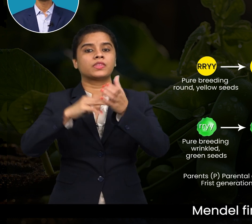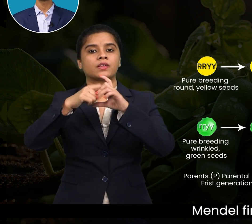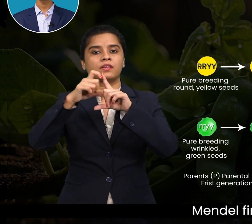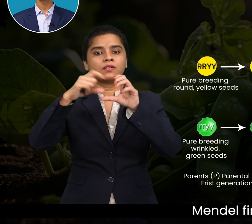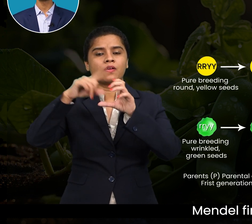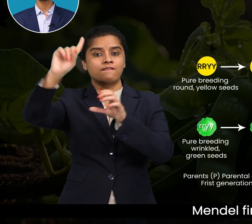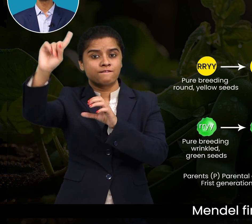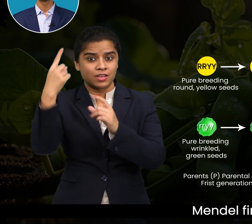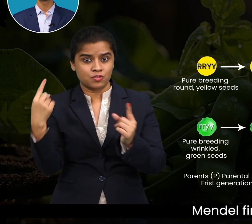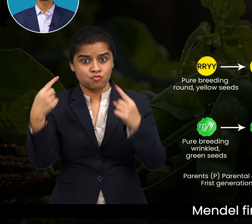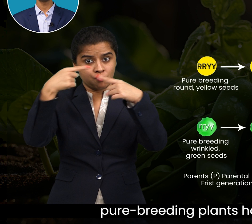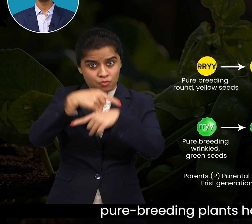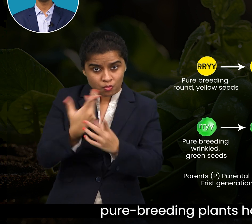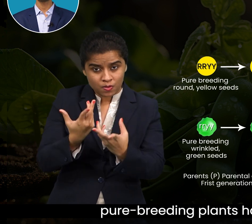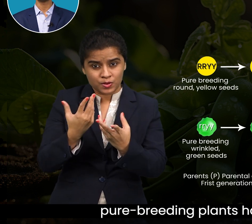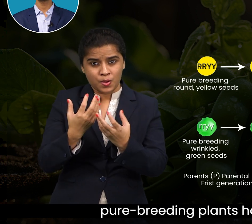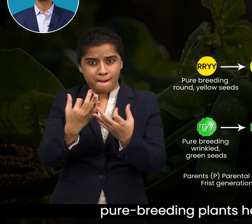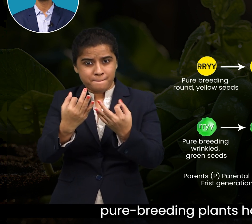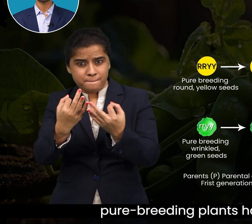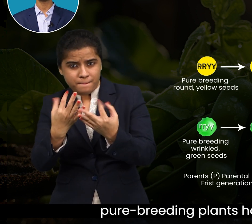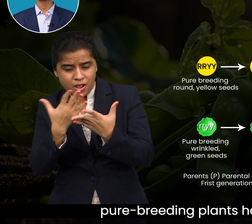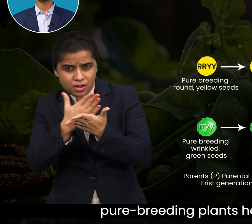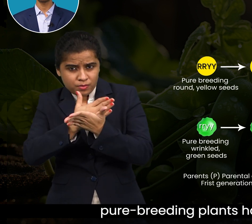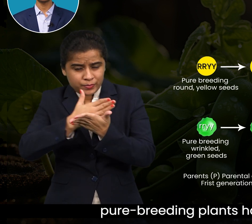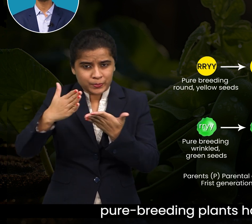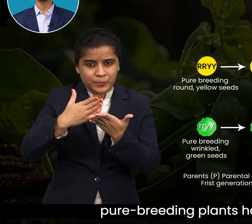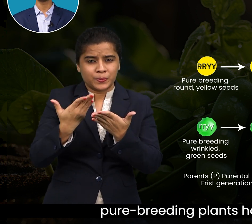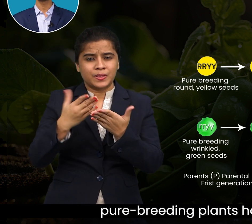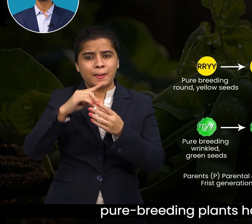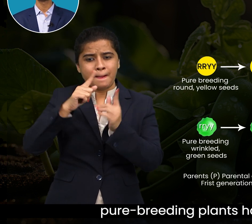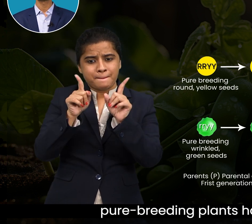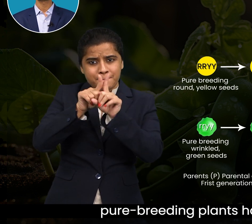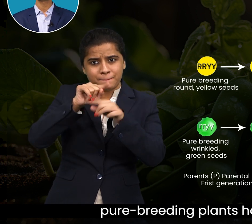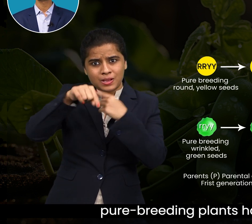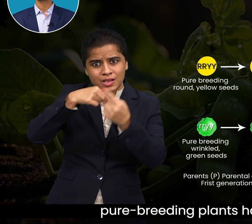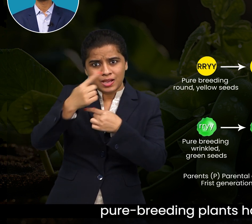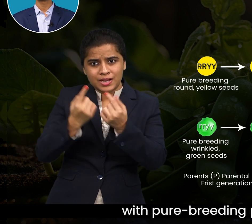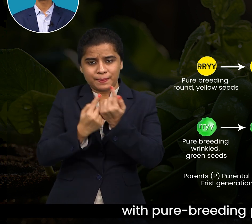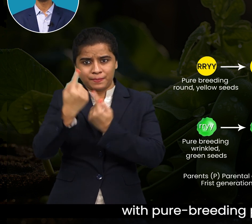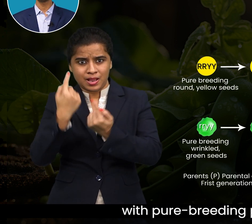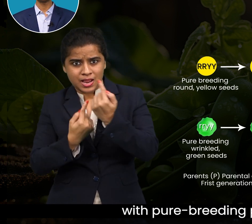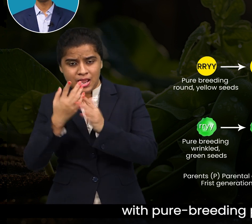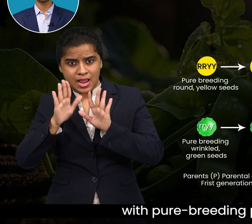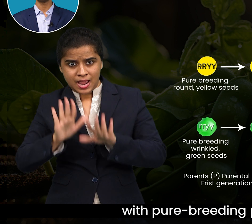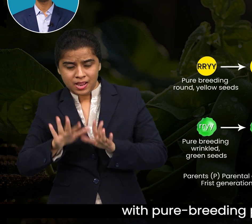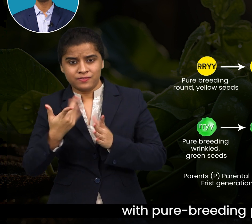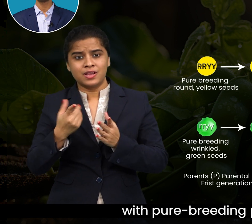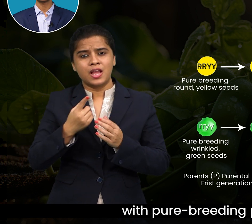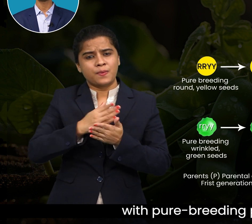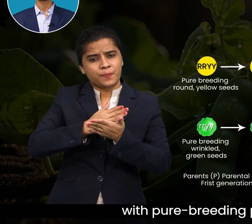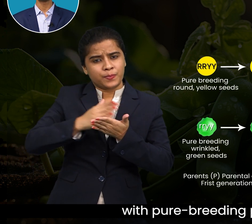Mendel first crossed pure breeding plants having round yellow seeds with pure breeding